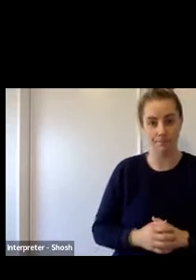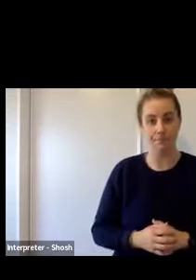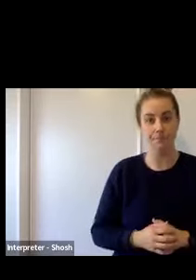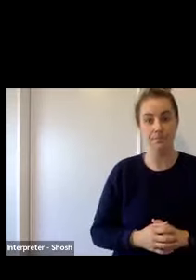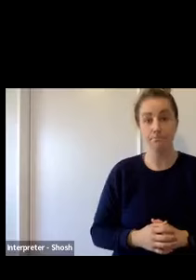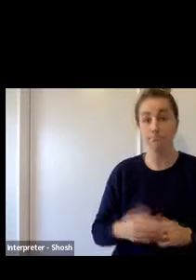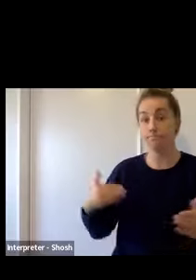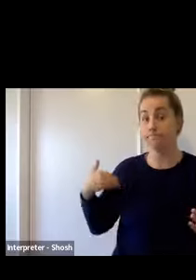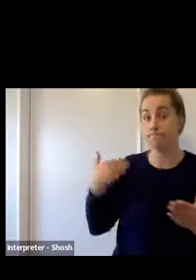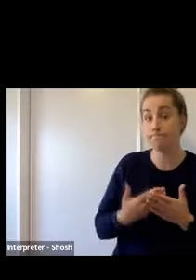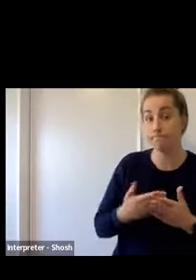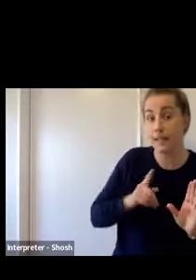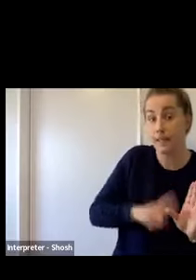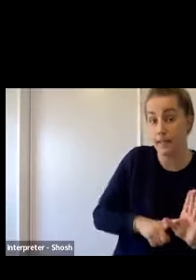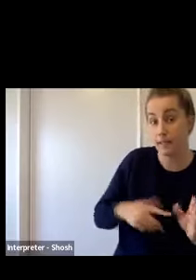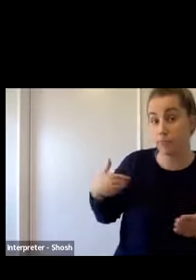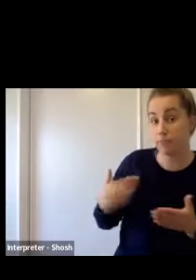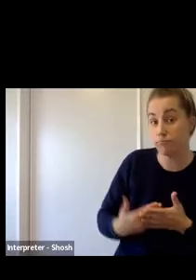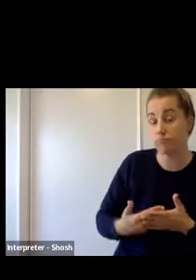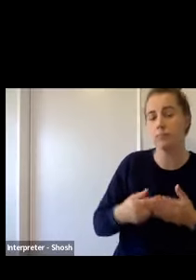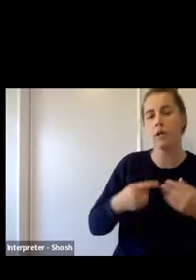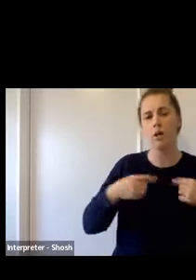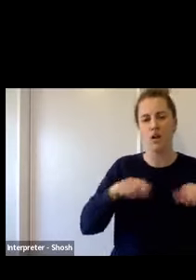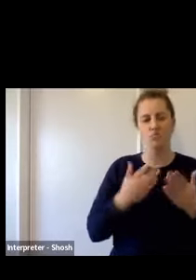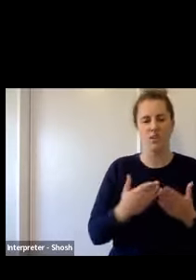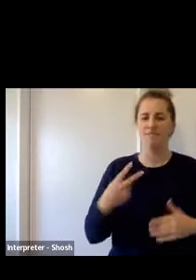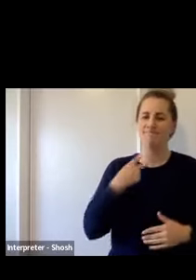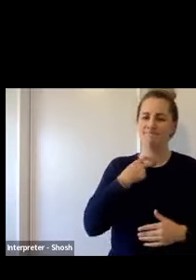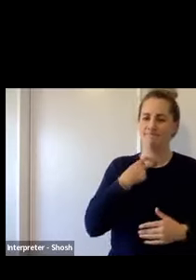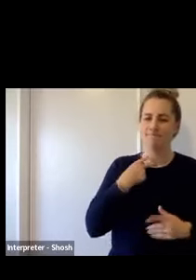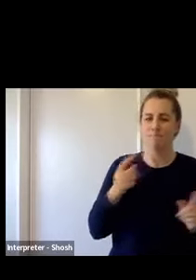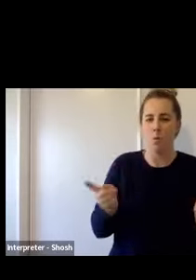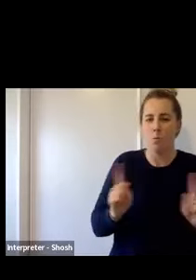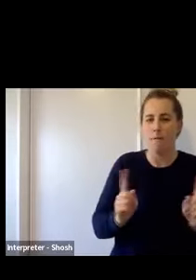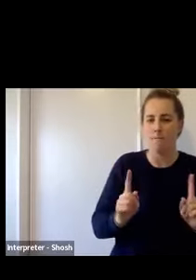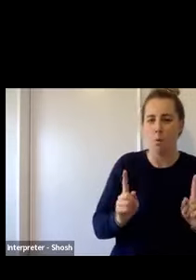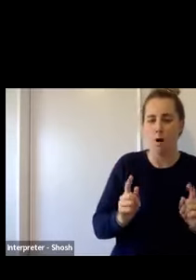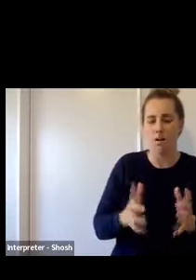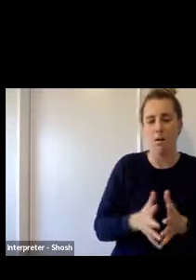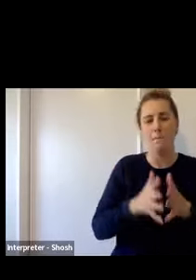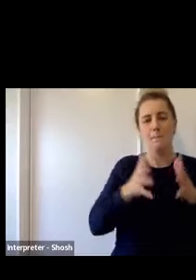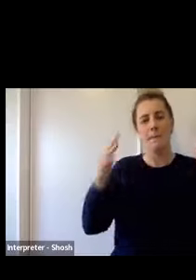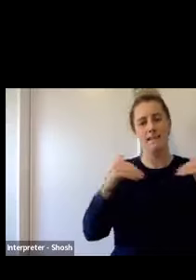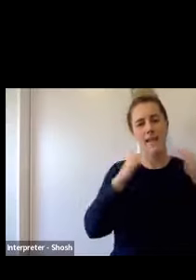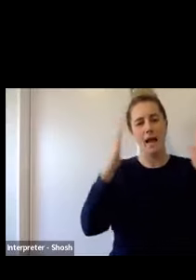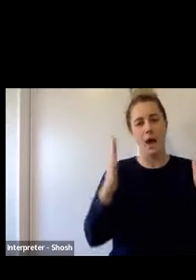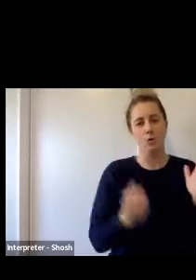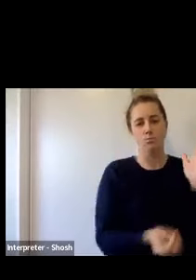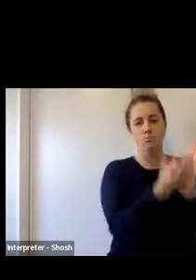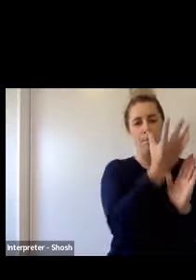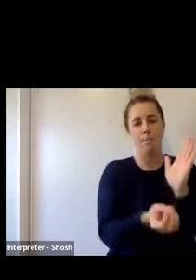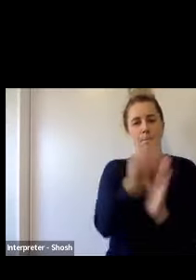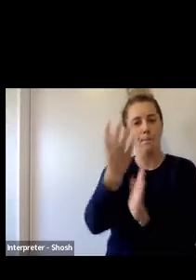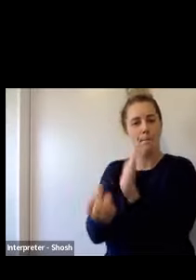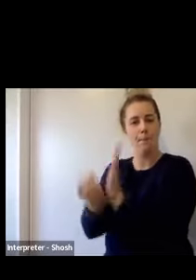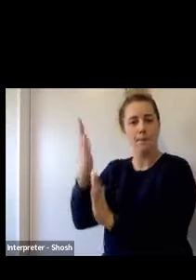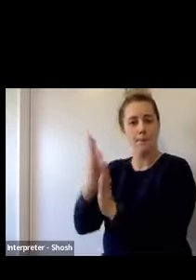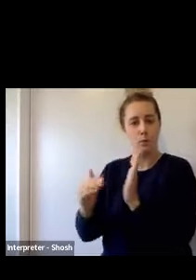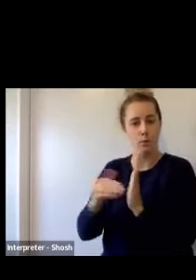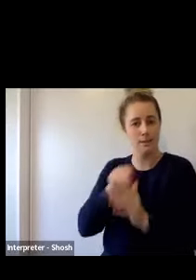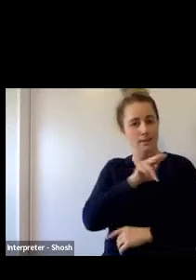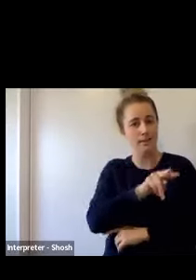Over the past few years, we've been very disappointed by the number of large-scale housing developments all over New Zealand